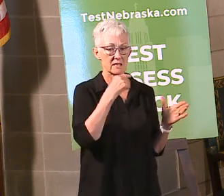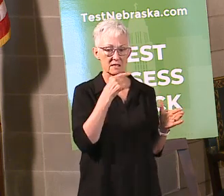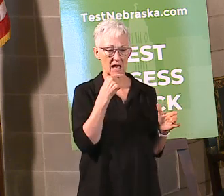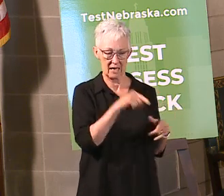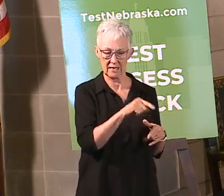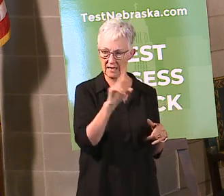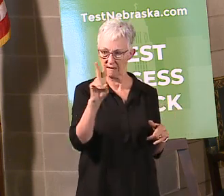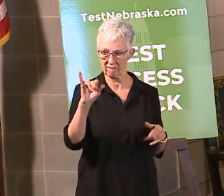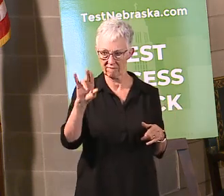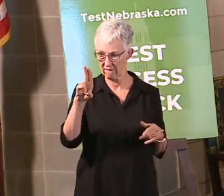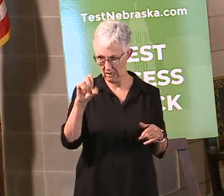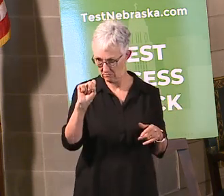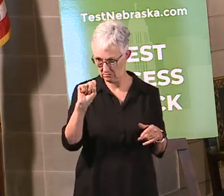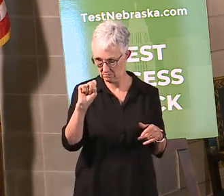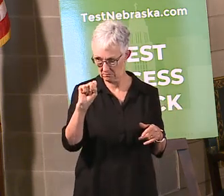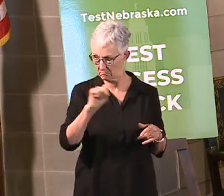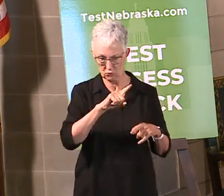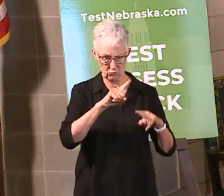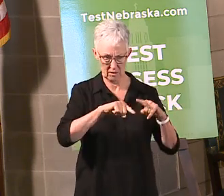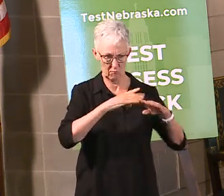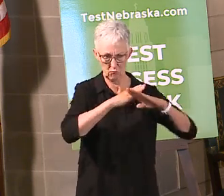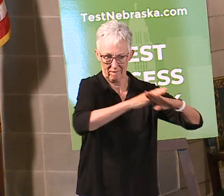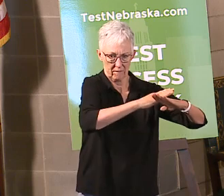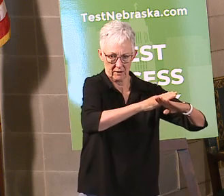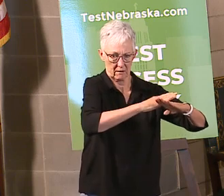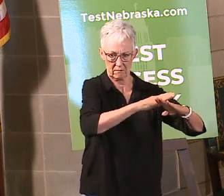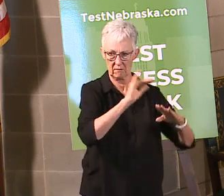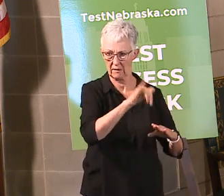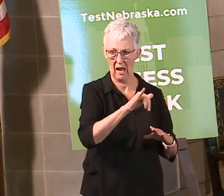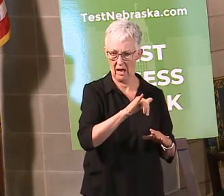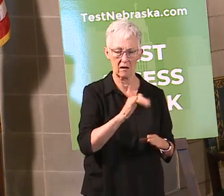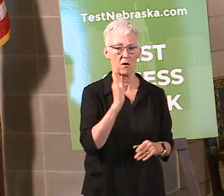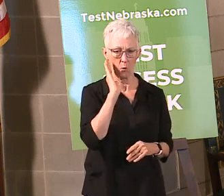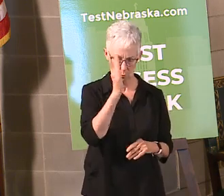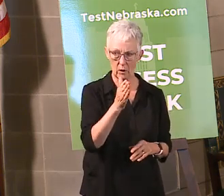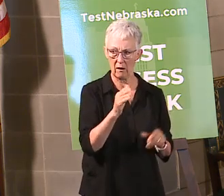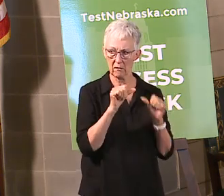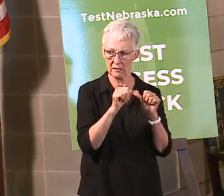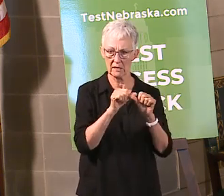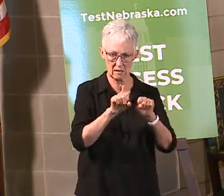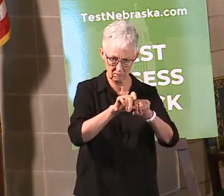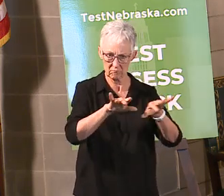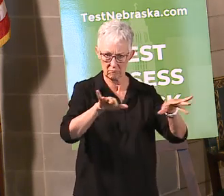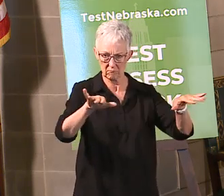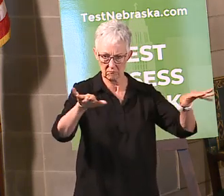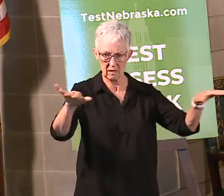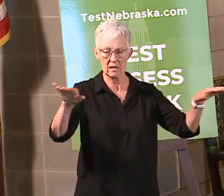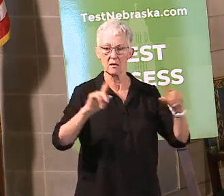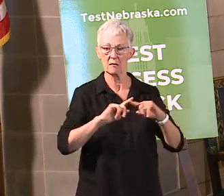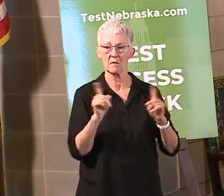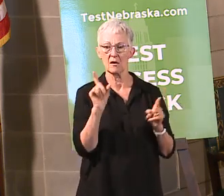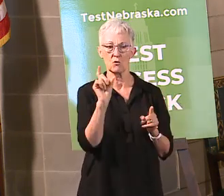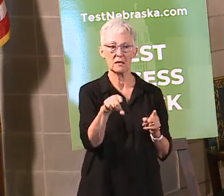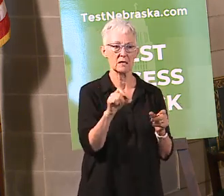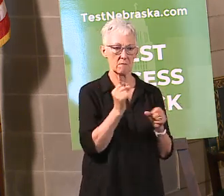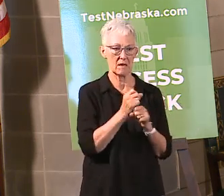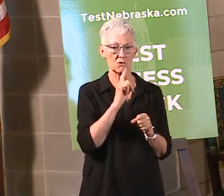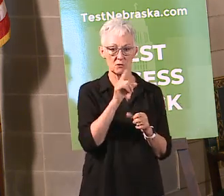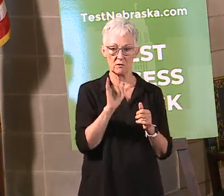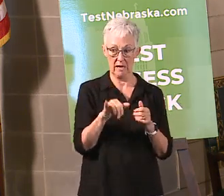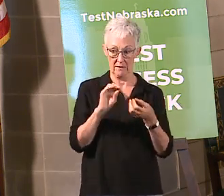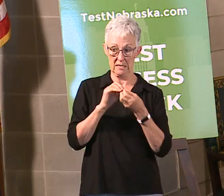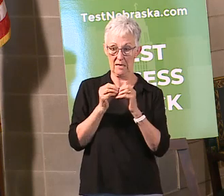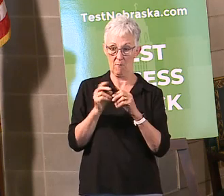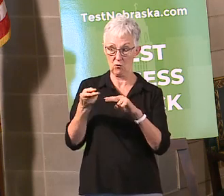you can't stop it from coming, you can only slow it down, and make sure that that peak of when you get the most cases is such that you